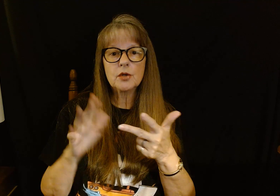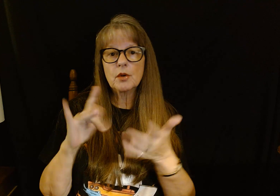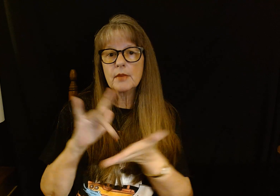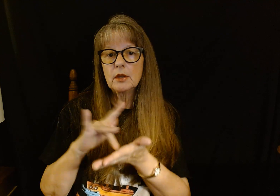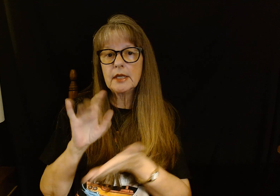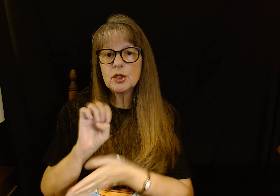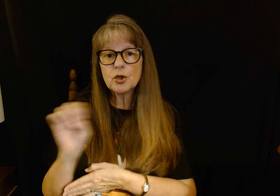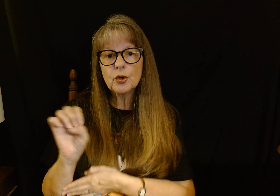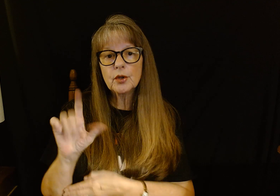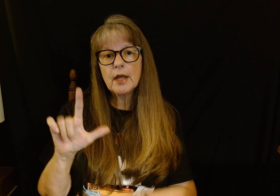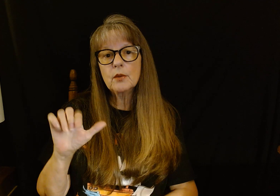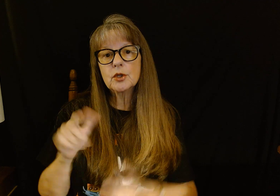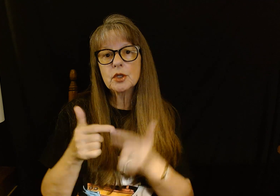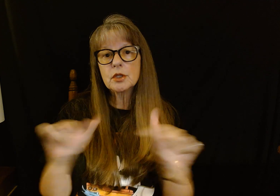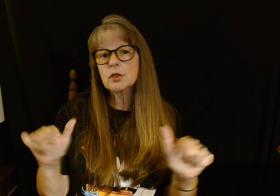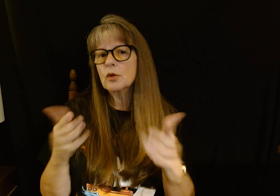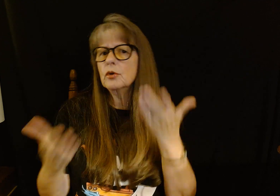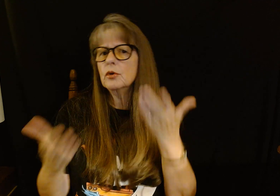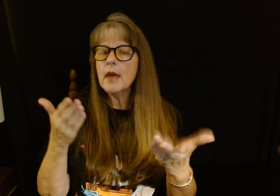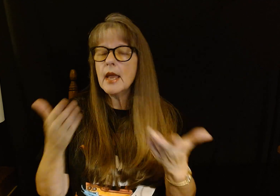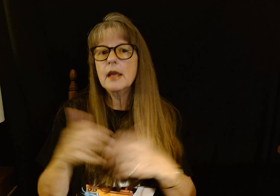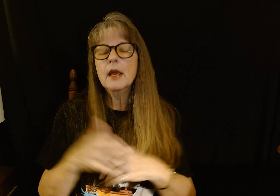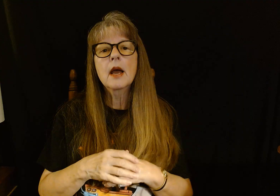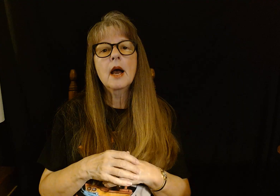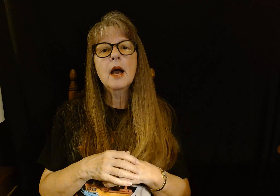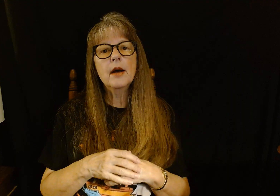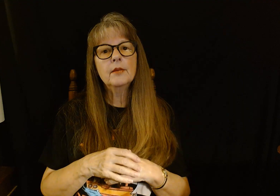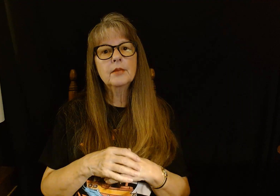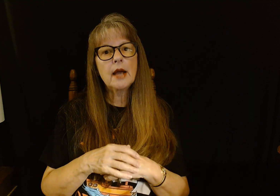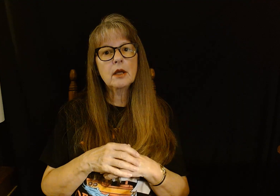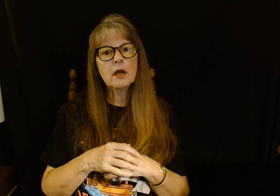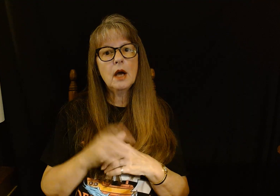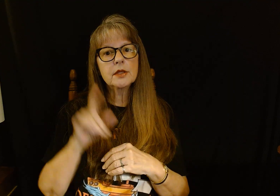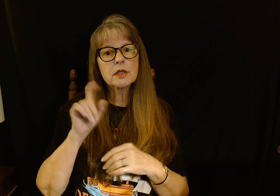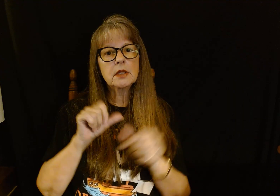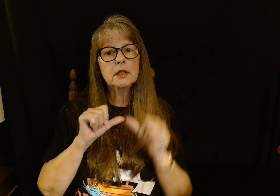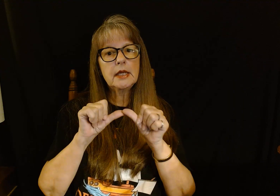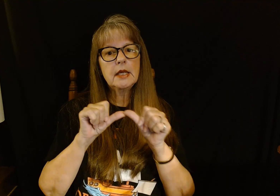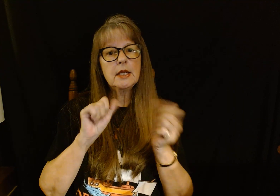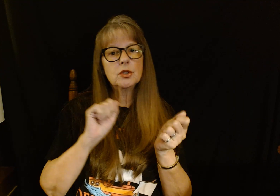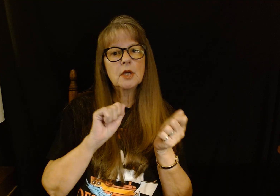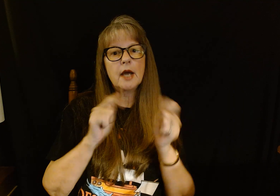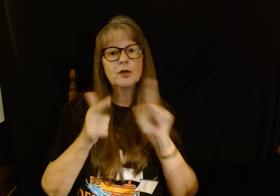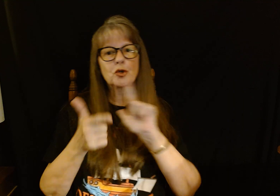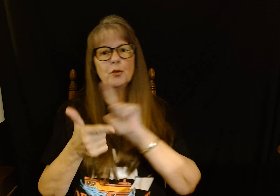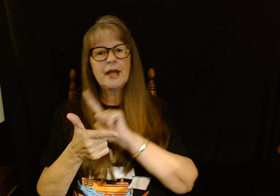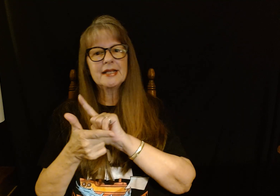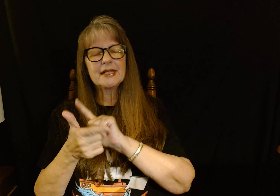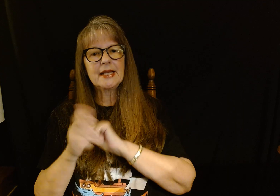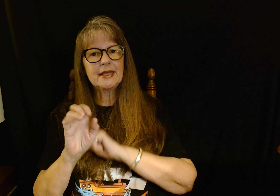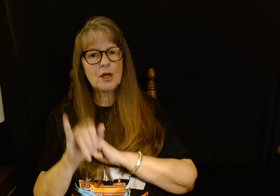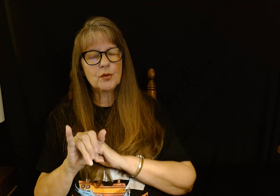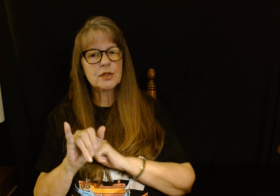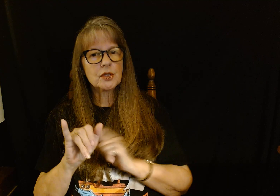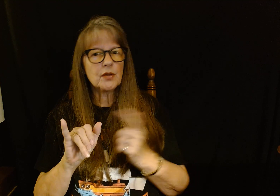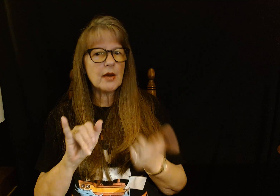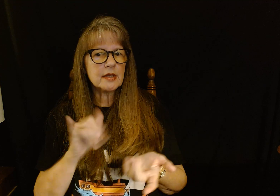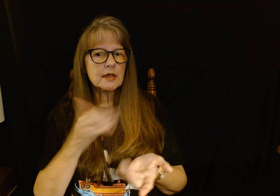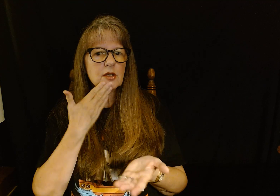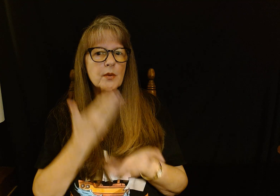Middle Eastern languages. So you may kind of constantly need to kind of translate those, and so that's always a